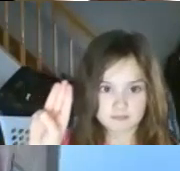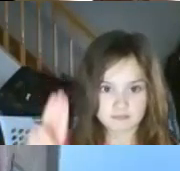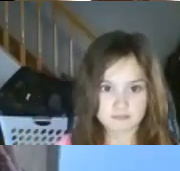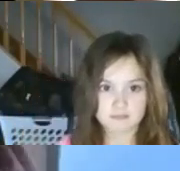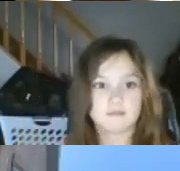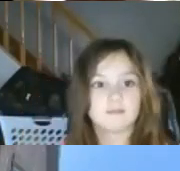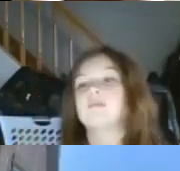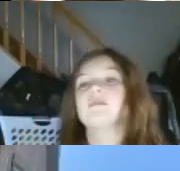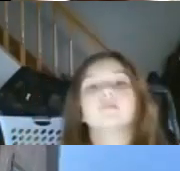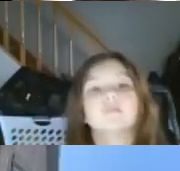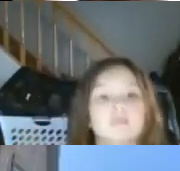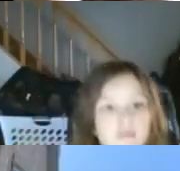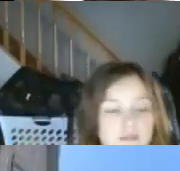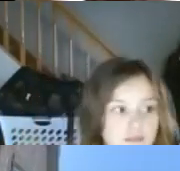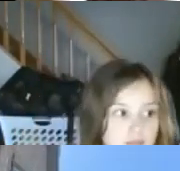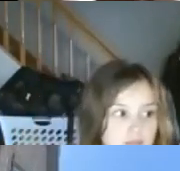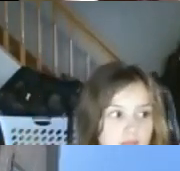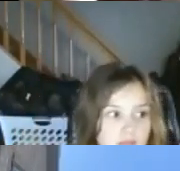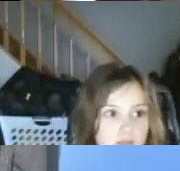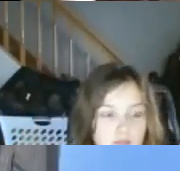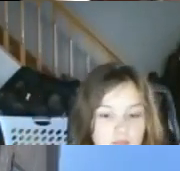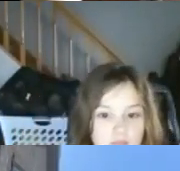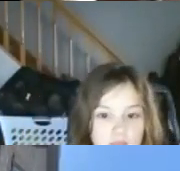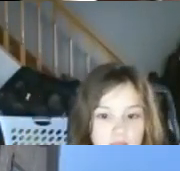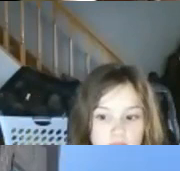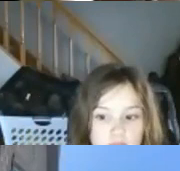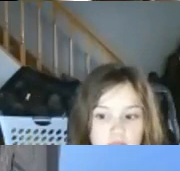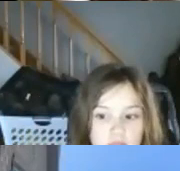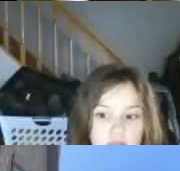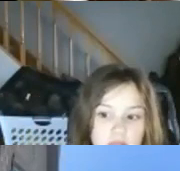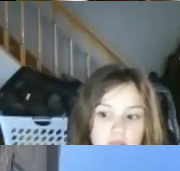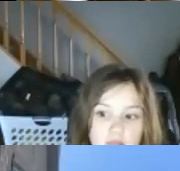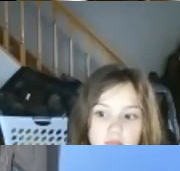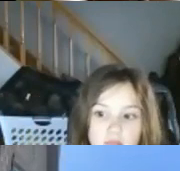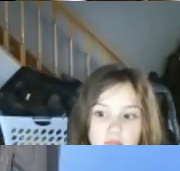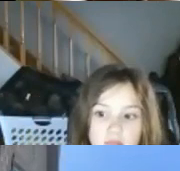sometimes you might hear someone say something and you think that we're signing every single exact word that they're saying, and that